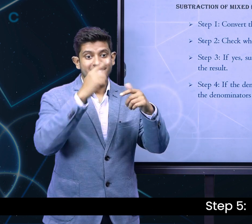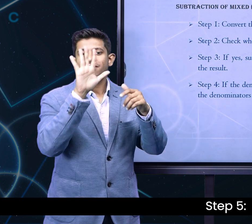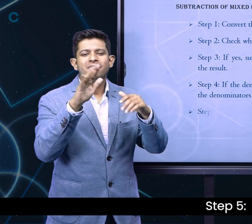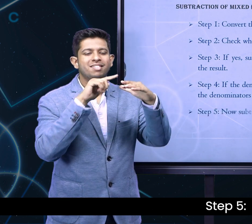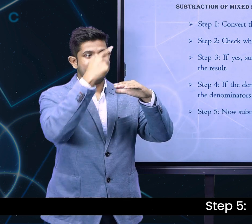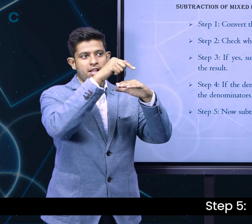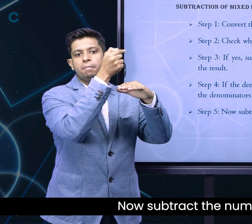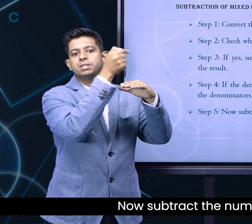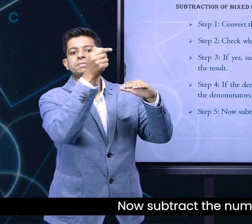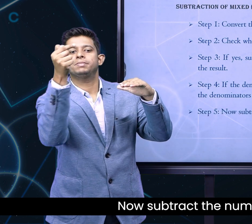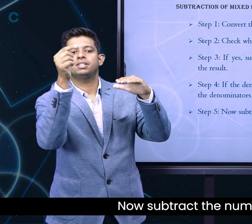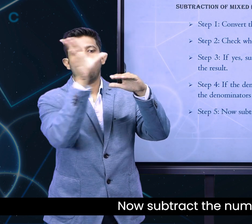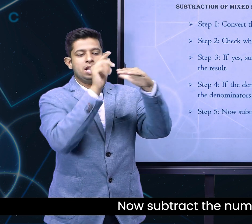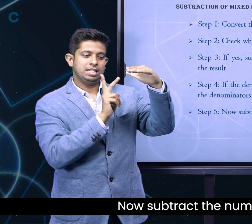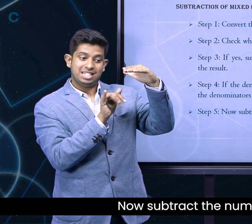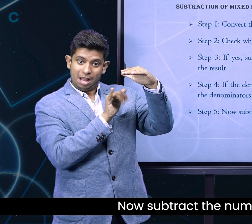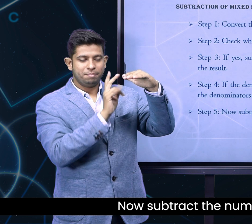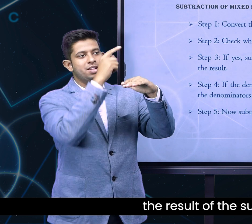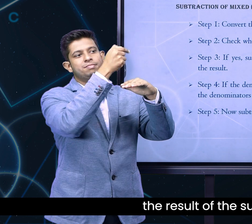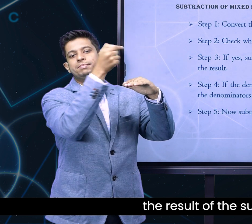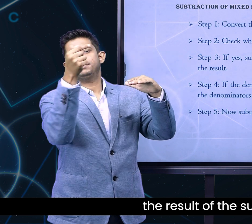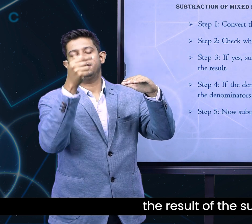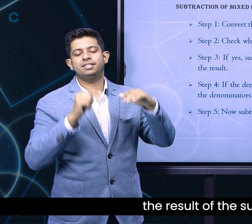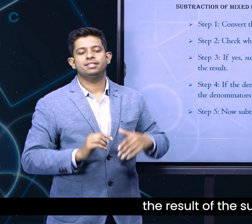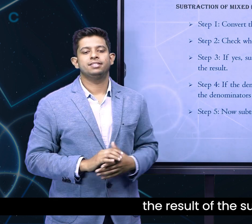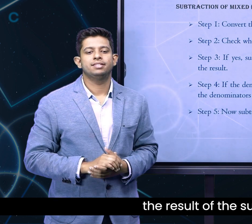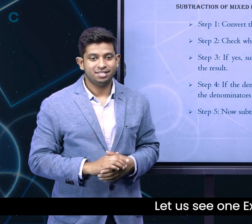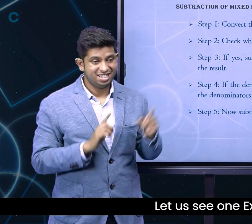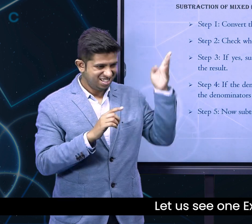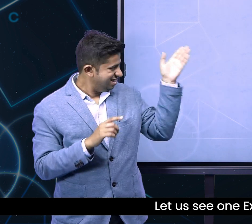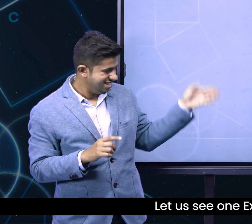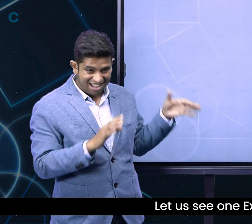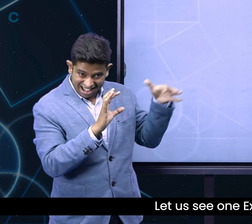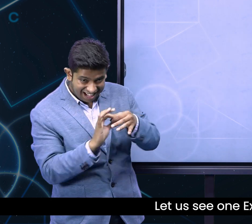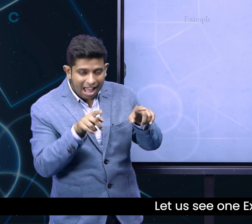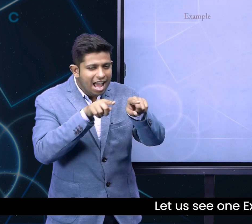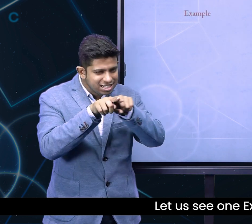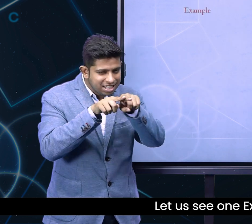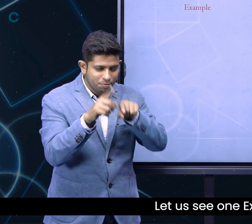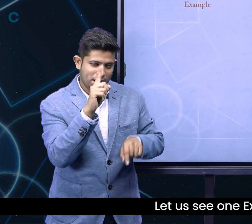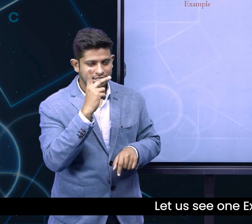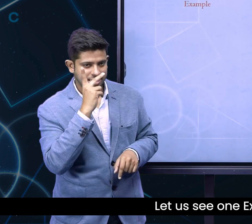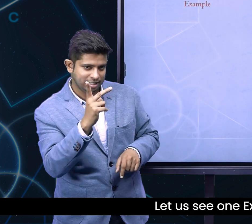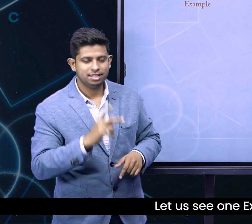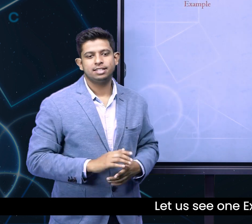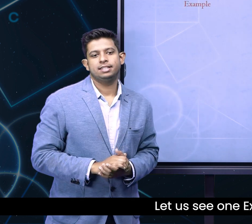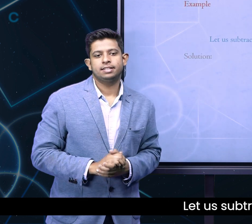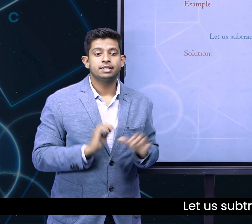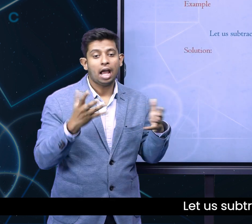Step 5. Now subtract the numerators to get the result of the subtraction. Let us see one example. Let